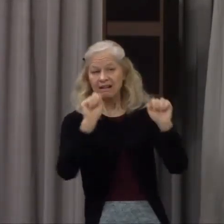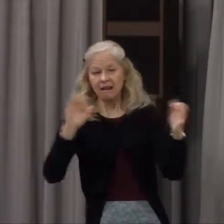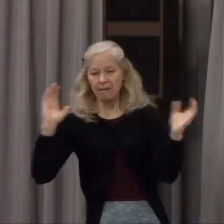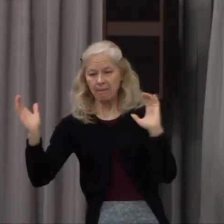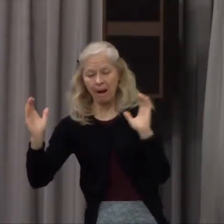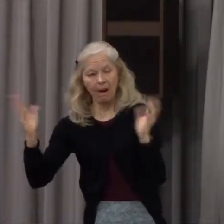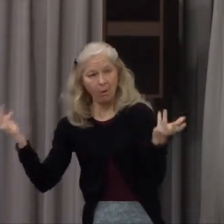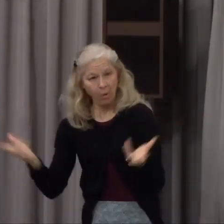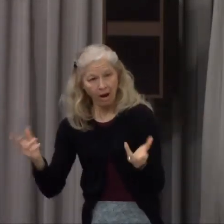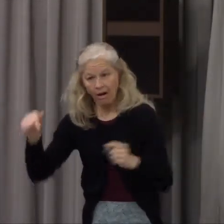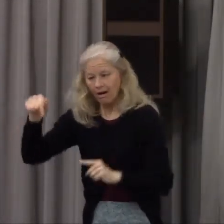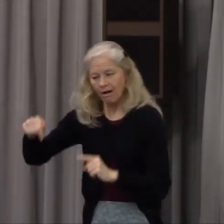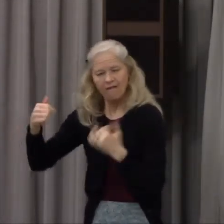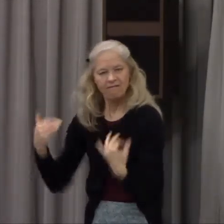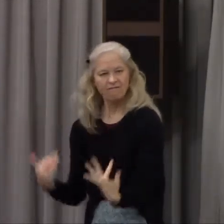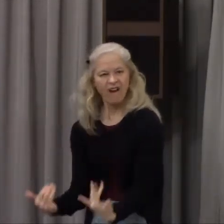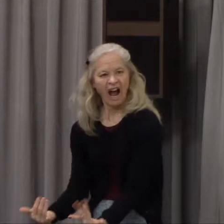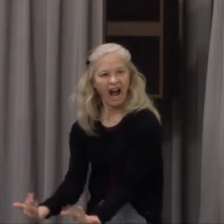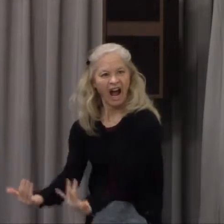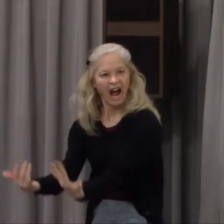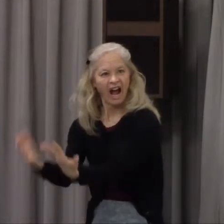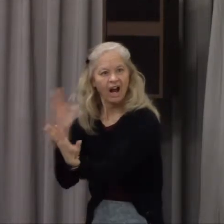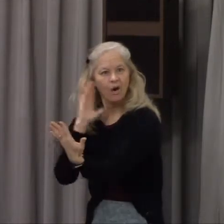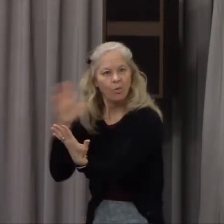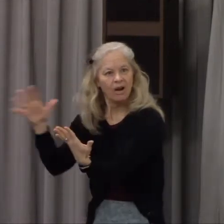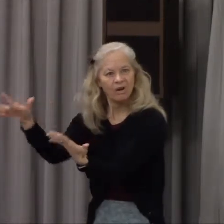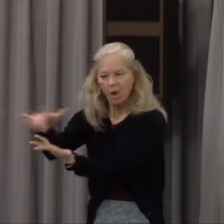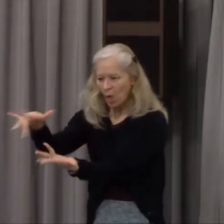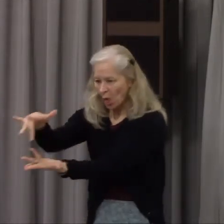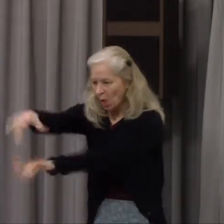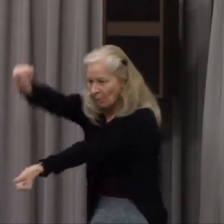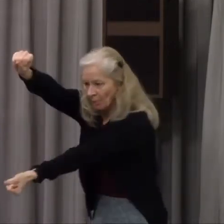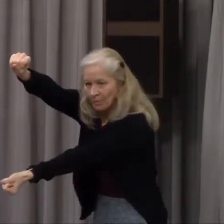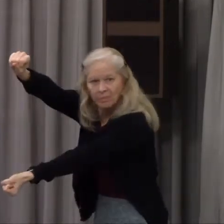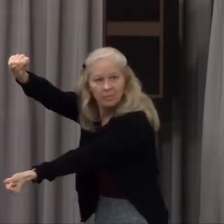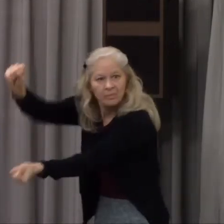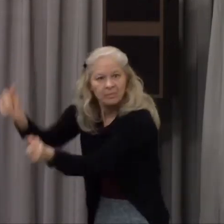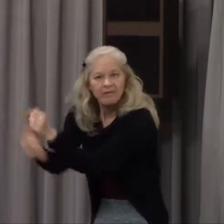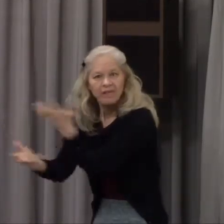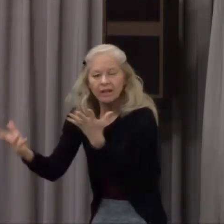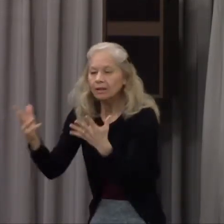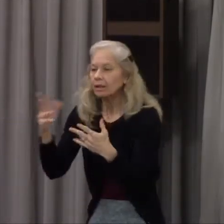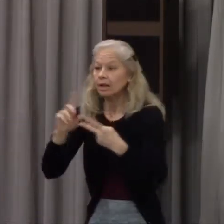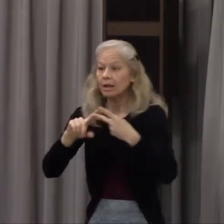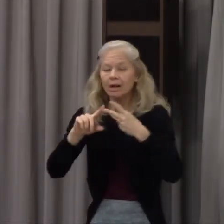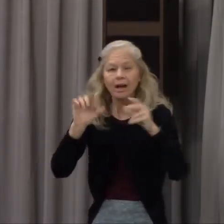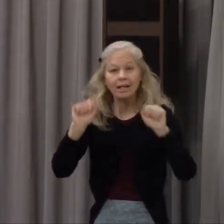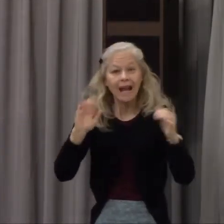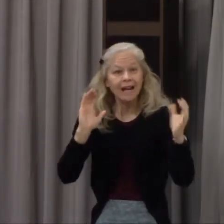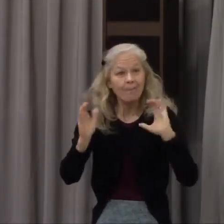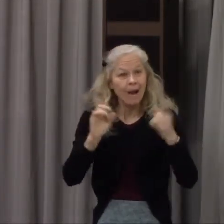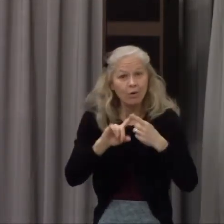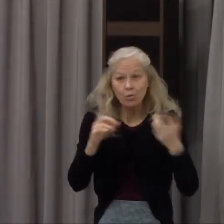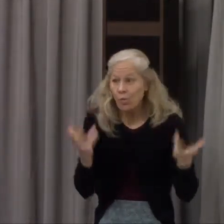and like a hammer that breaketh a rock in pieces, a fire that consumes, a hammer that